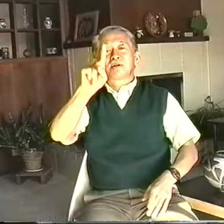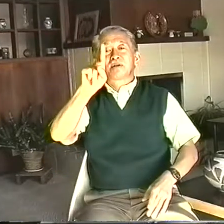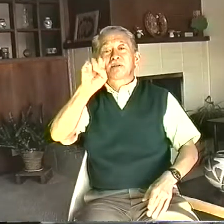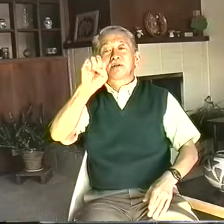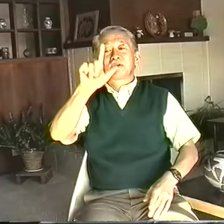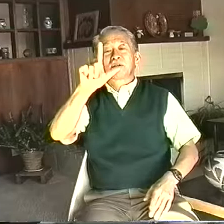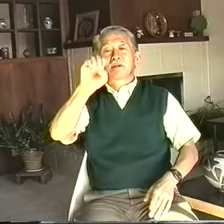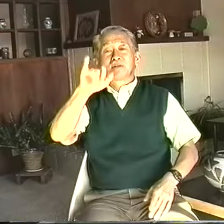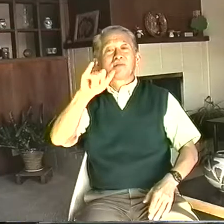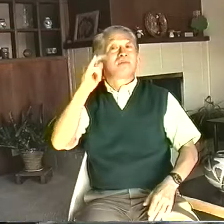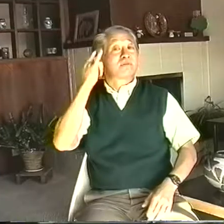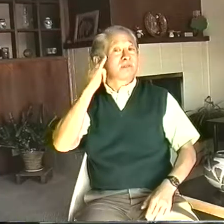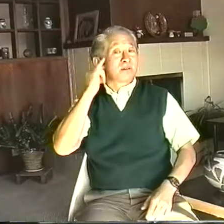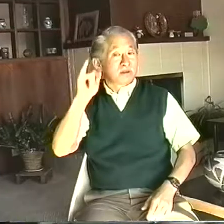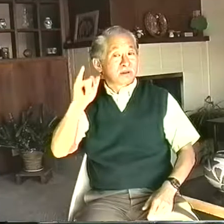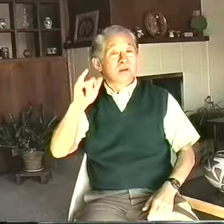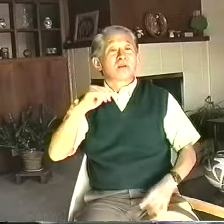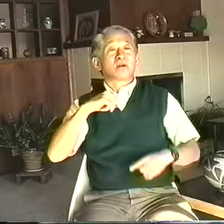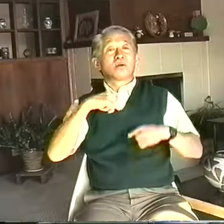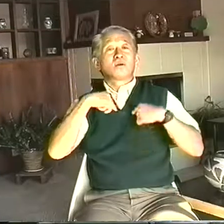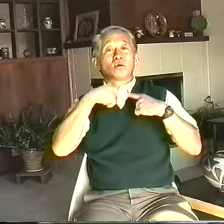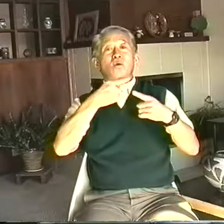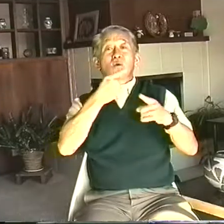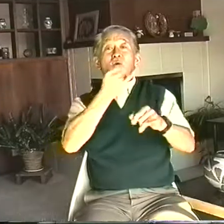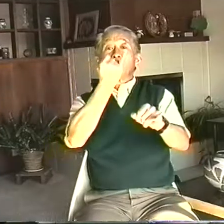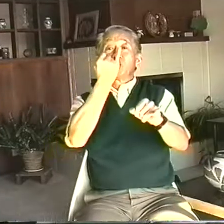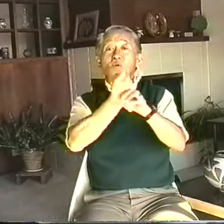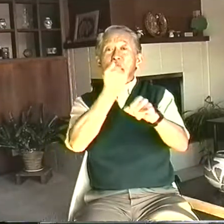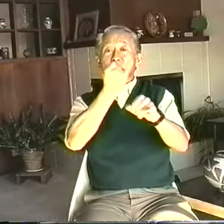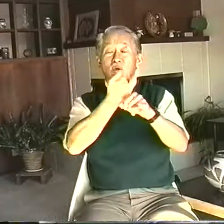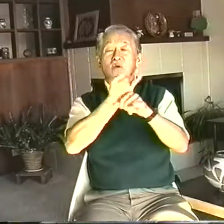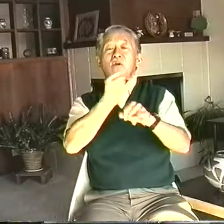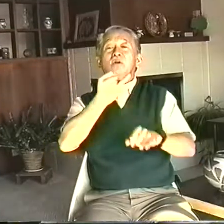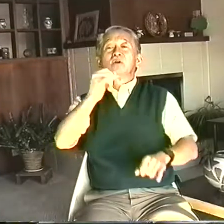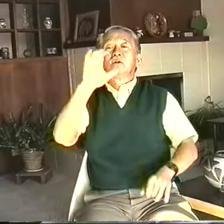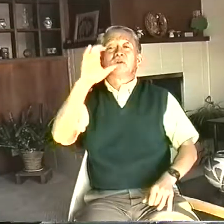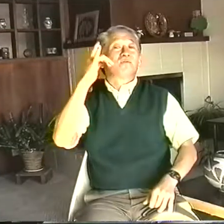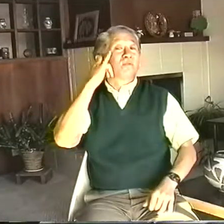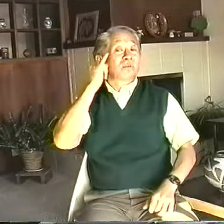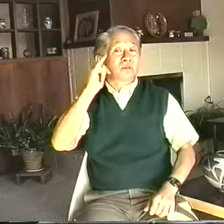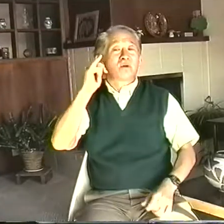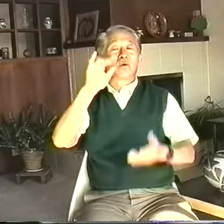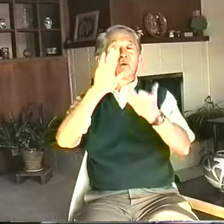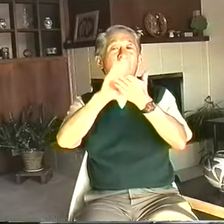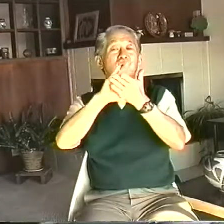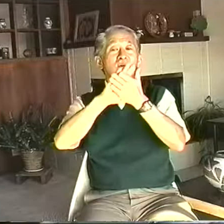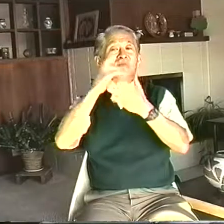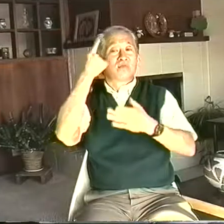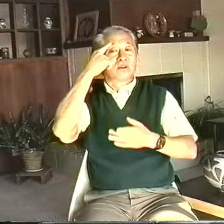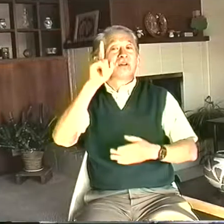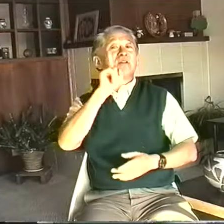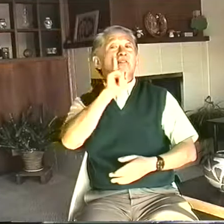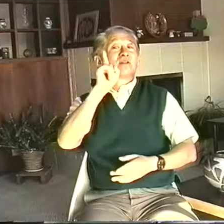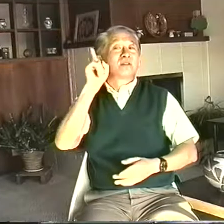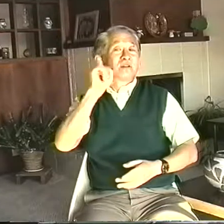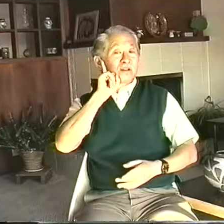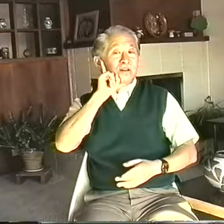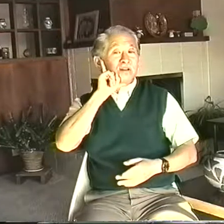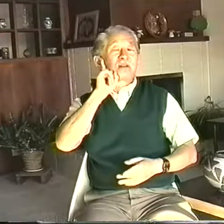My name is Ronald Hirano. I was born in Berkeley, California, and I attended